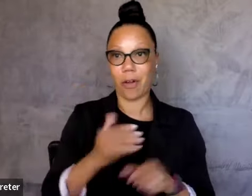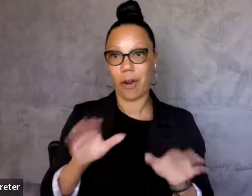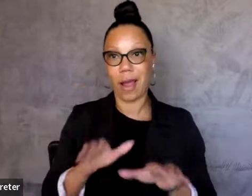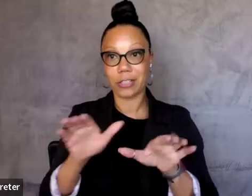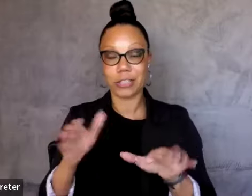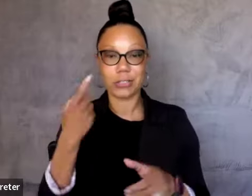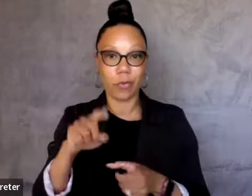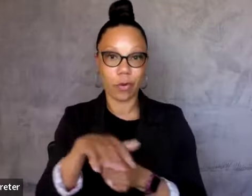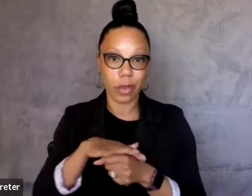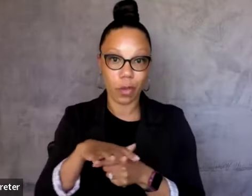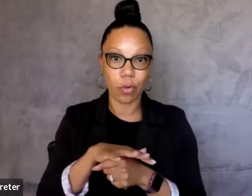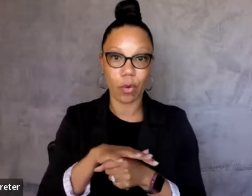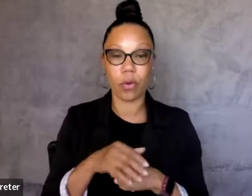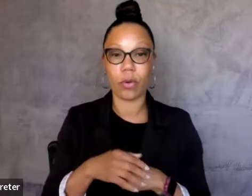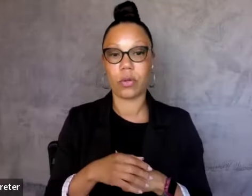the